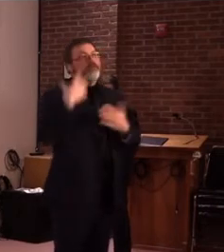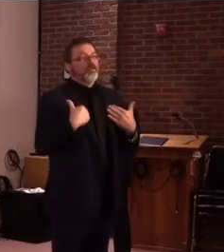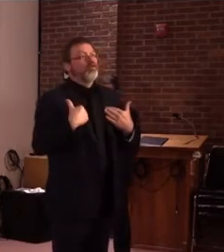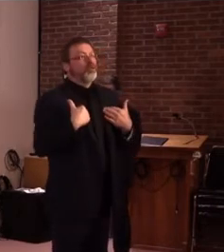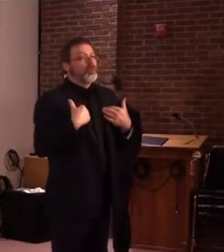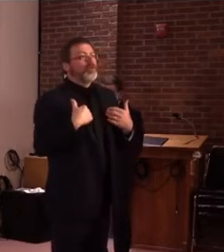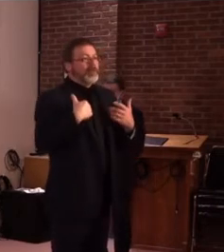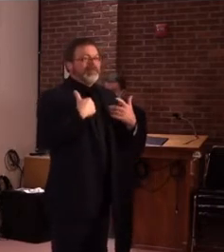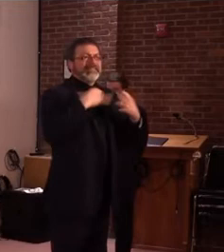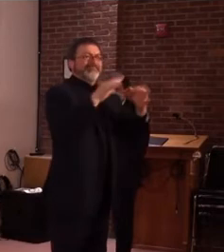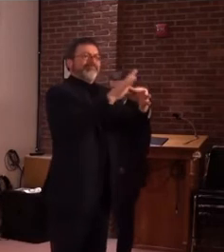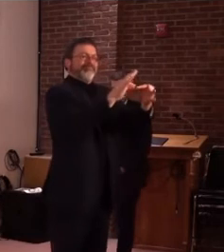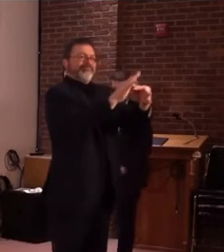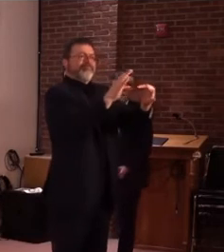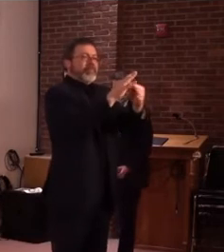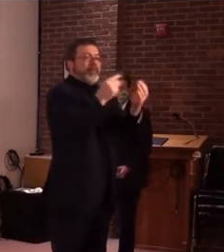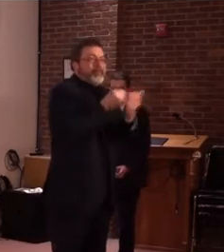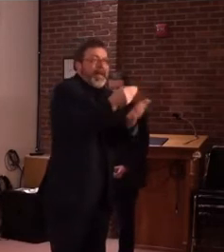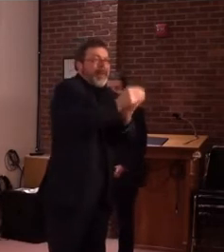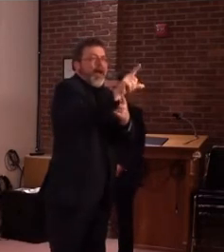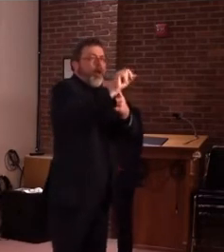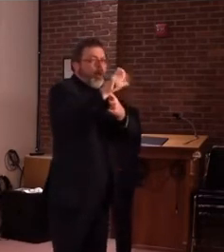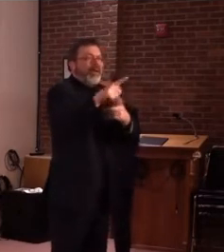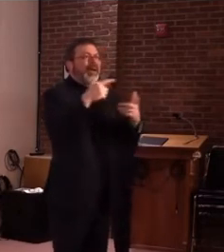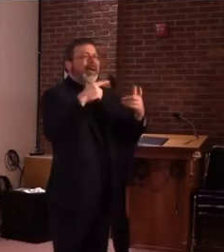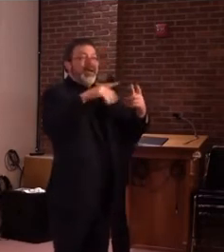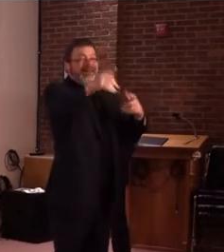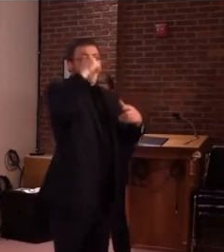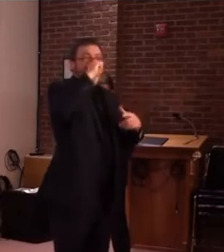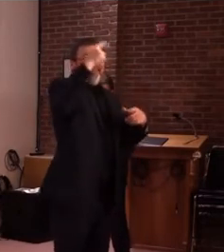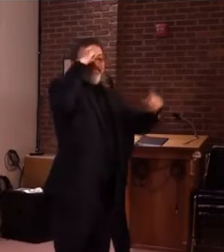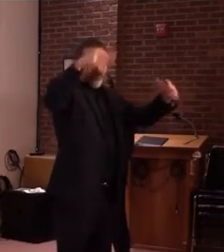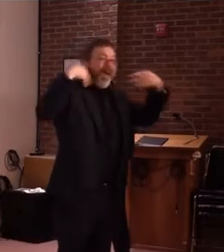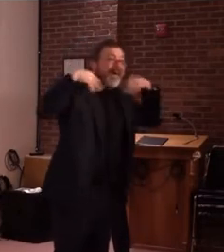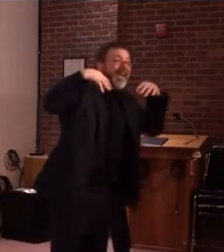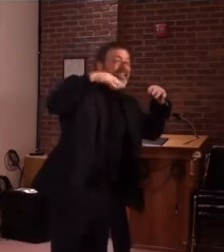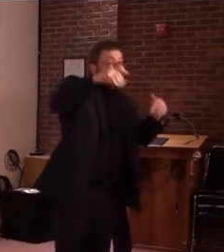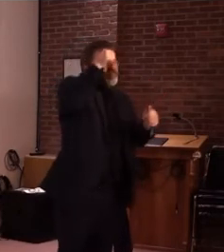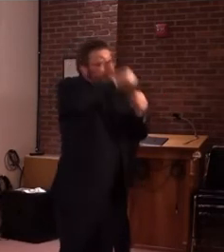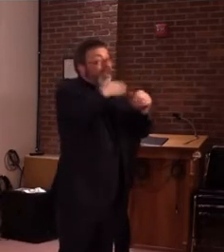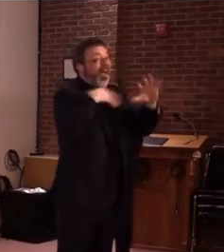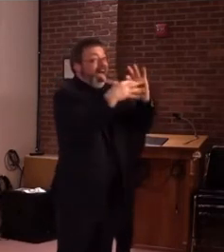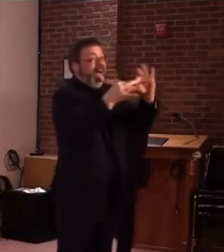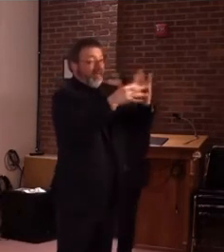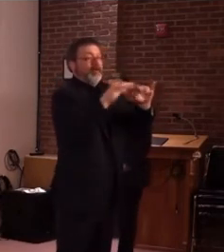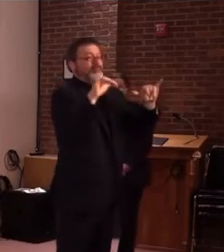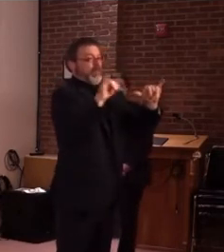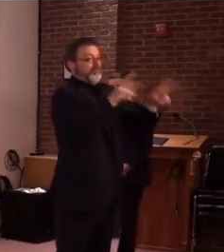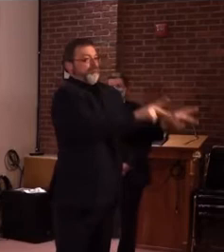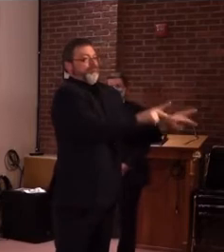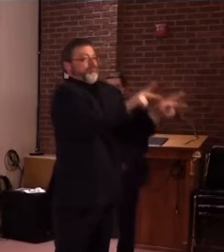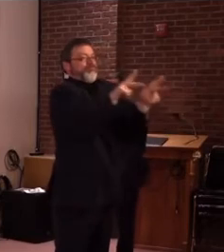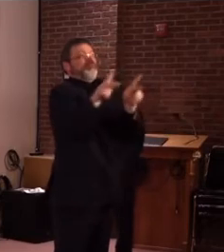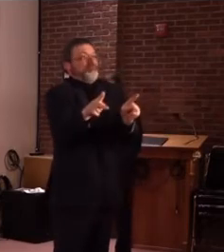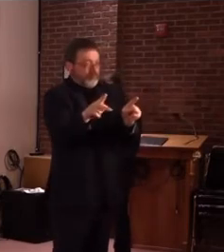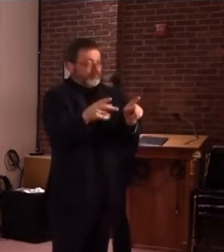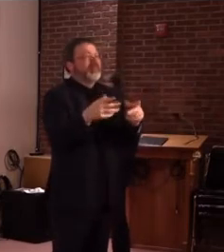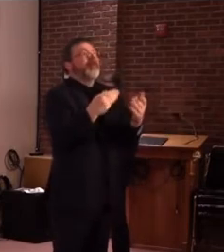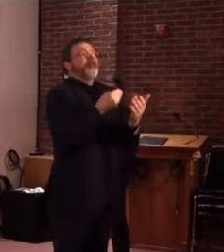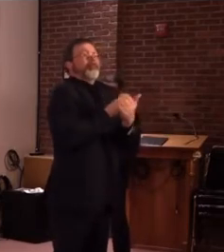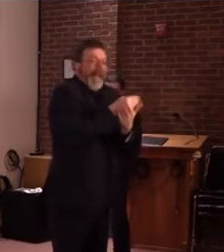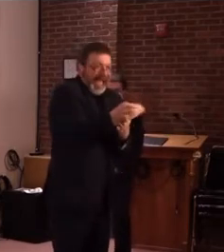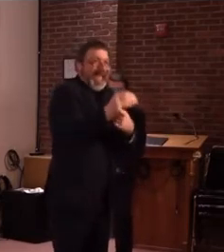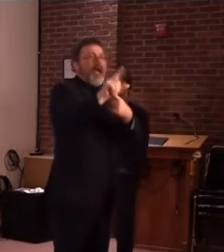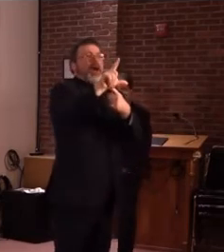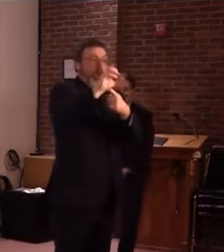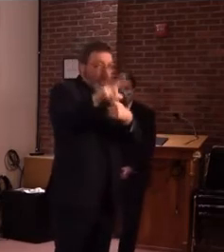just for hippies anymore. And it's never been more important than today. So remember that as we find our, you know, work our way out of this.